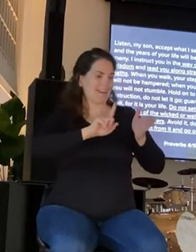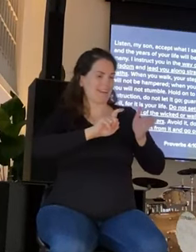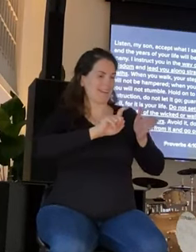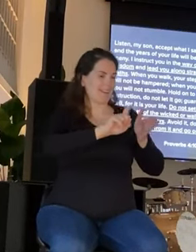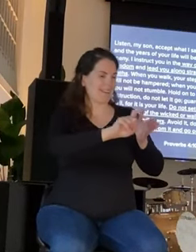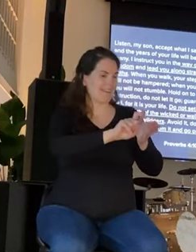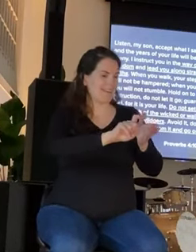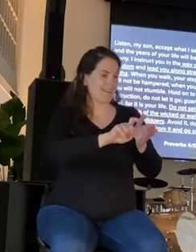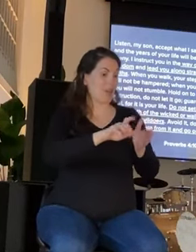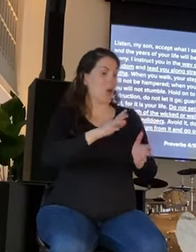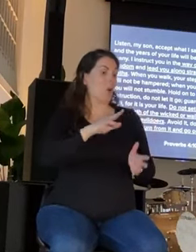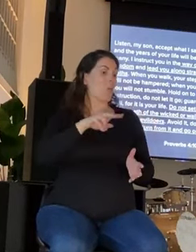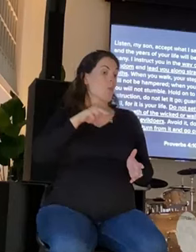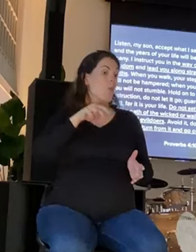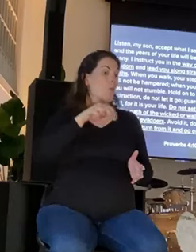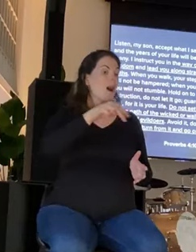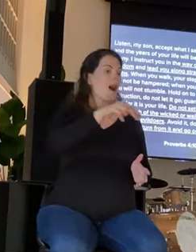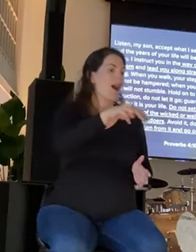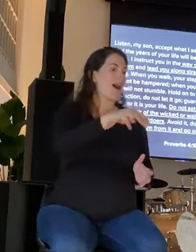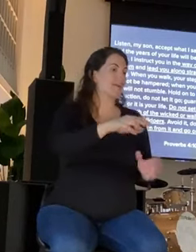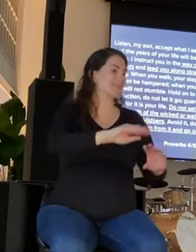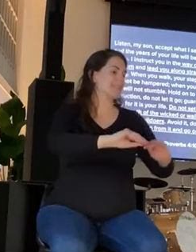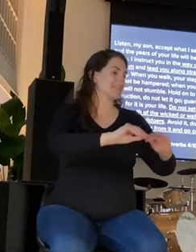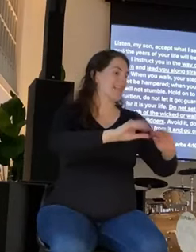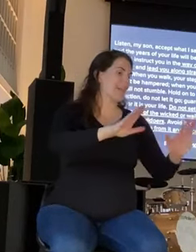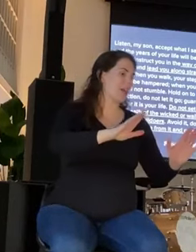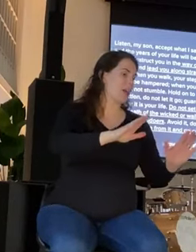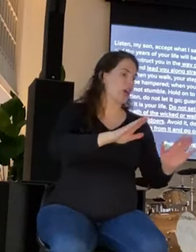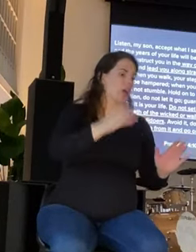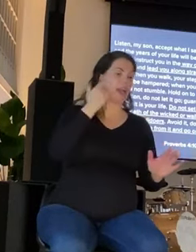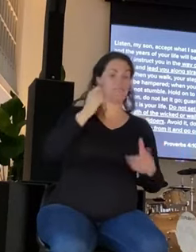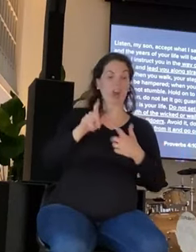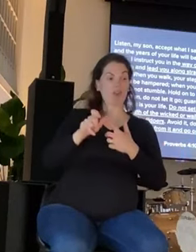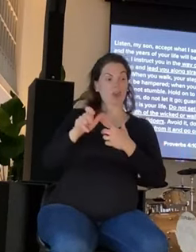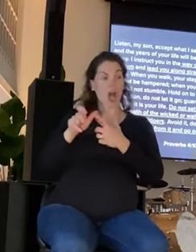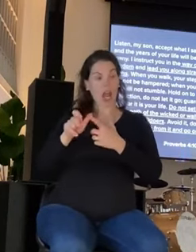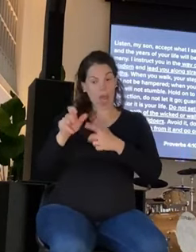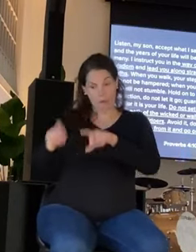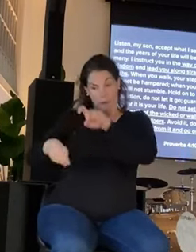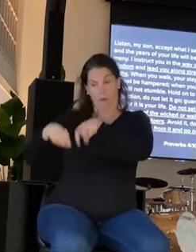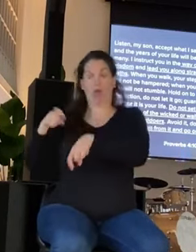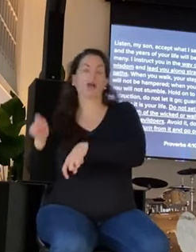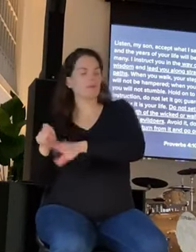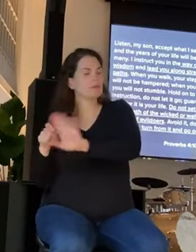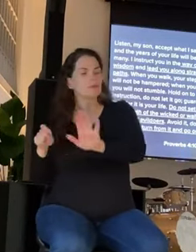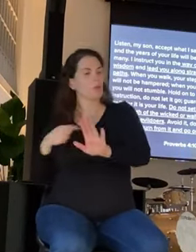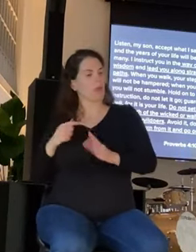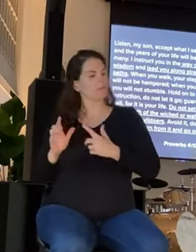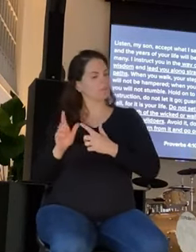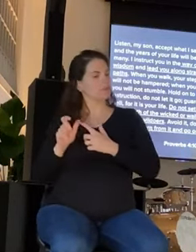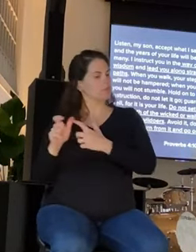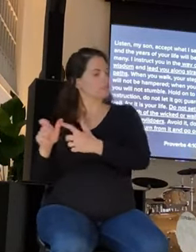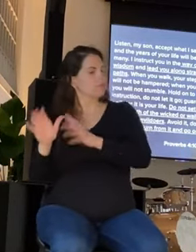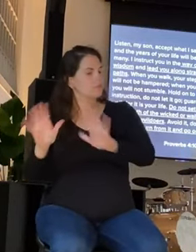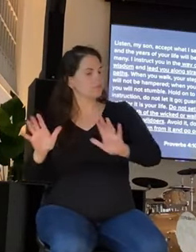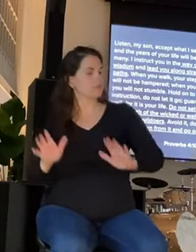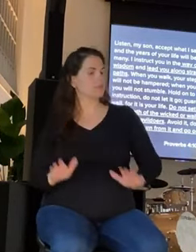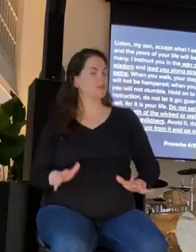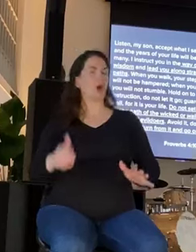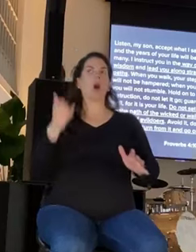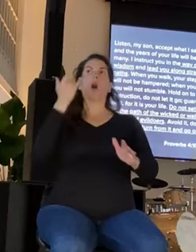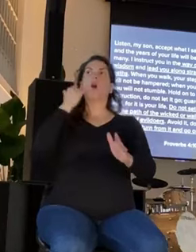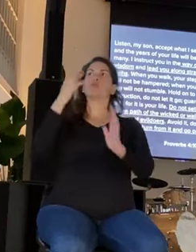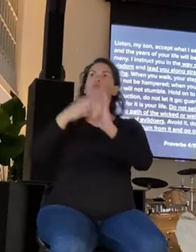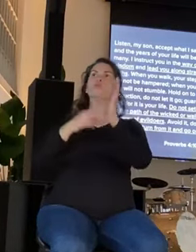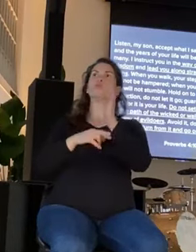your steps will not be hampered. When you run, you won't stumble. So hold on to instruction. Don't let it go. Guard it